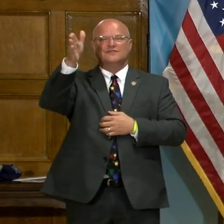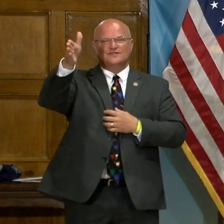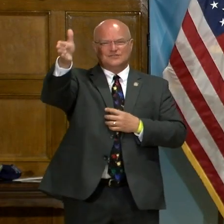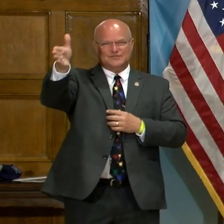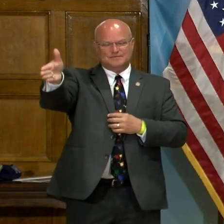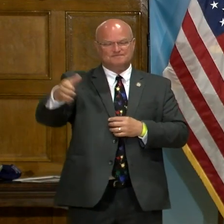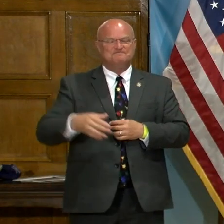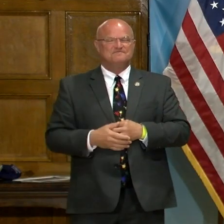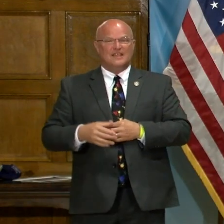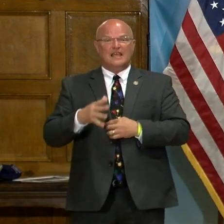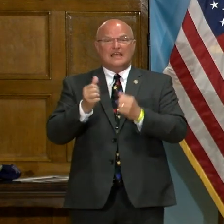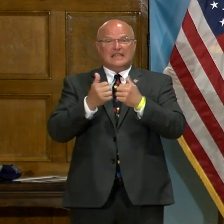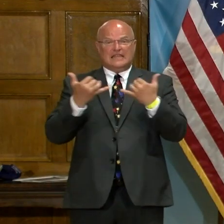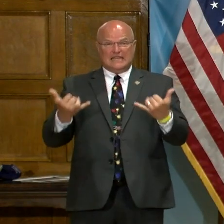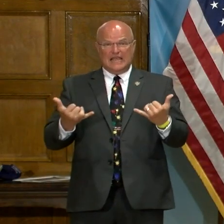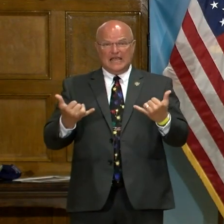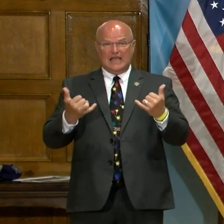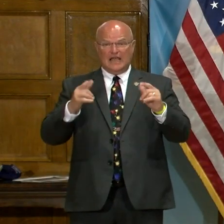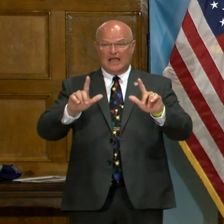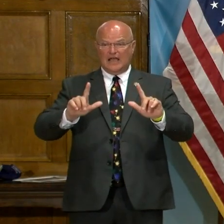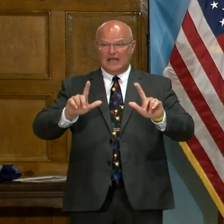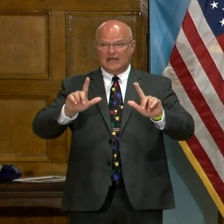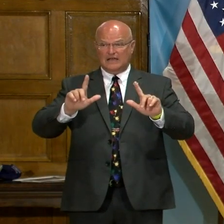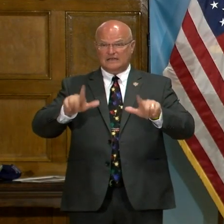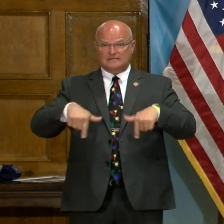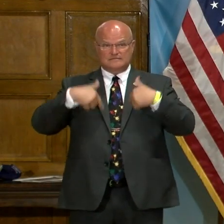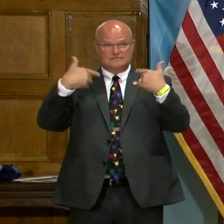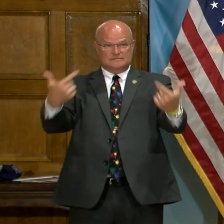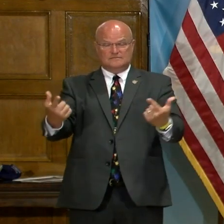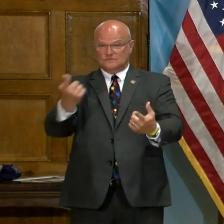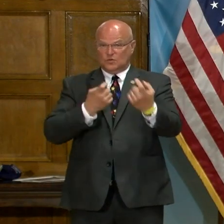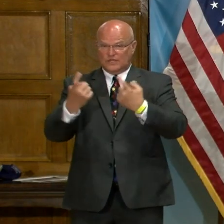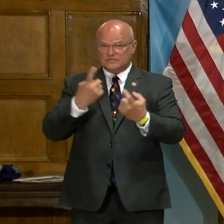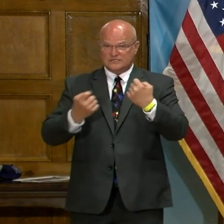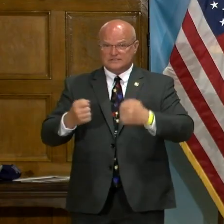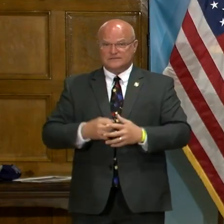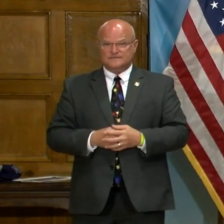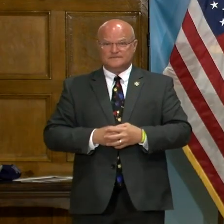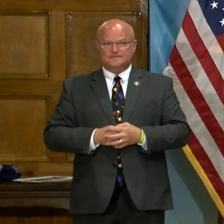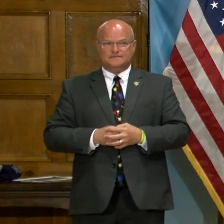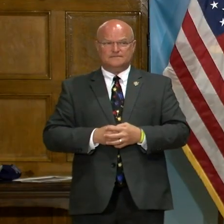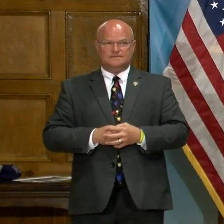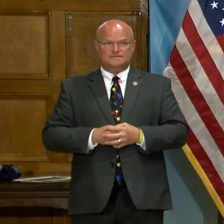future. And with that, I'll be happy to turn it over for any questions.